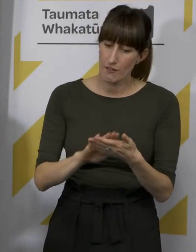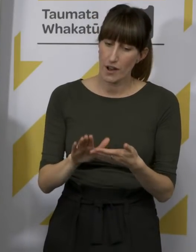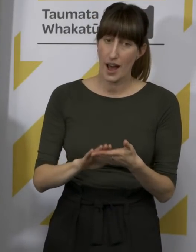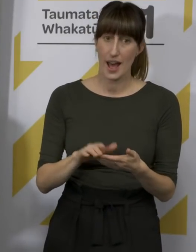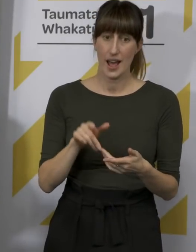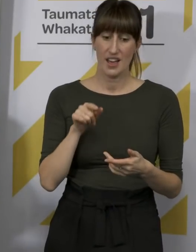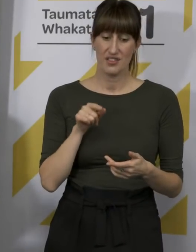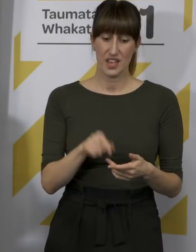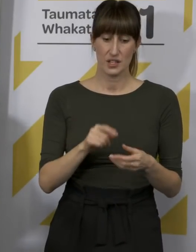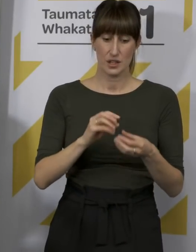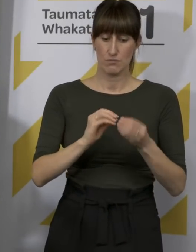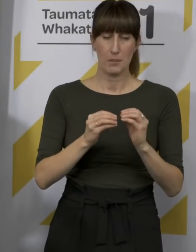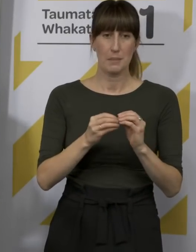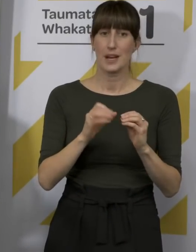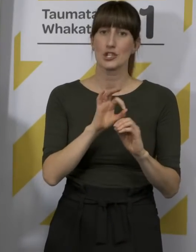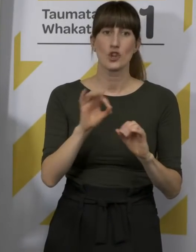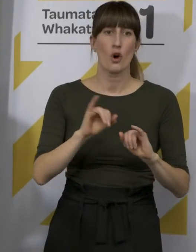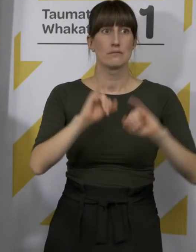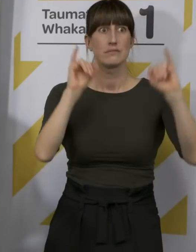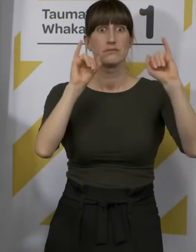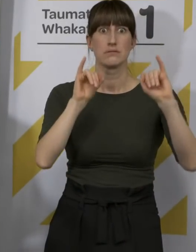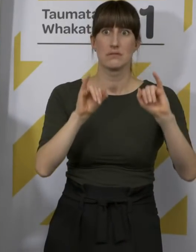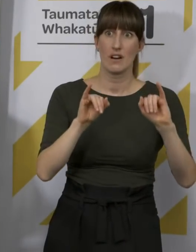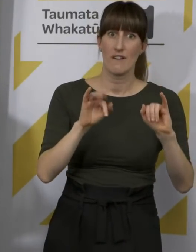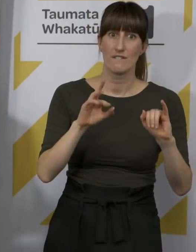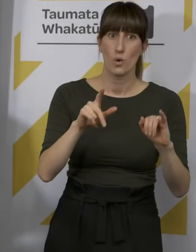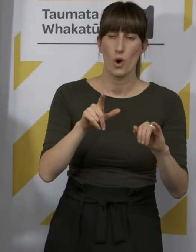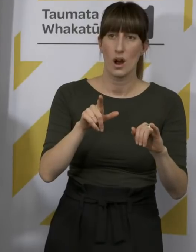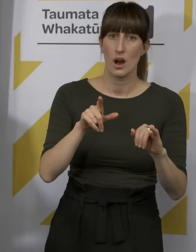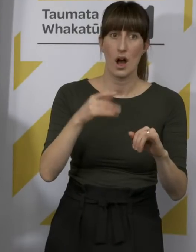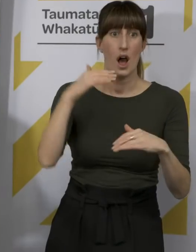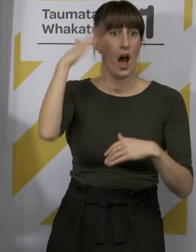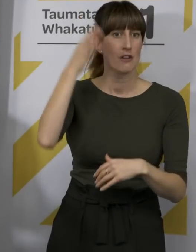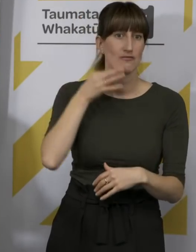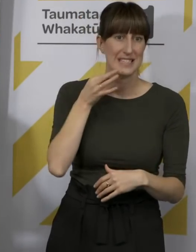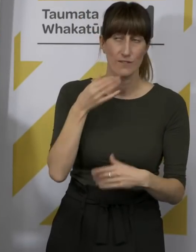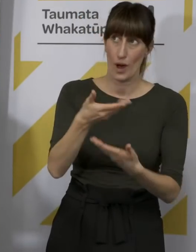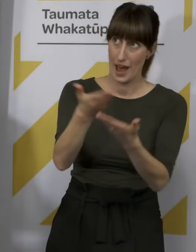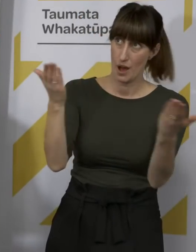the balance of these people as an extra precaution. They all spent 14